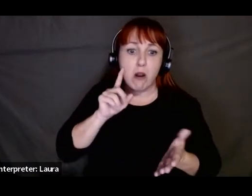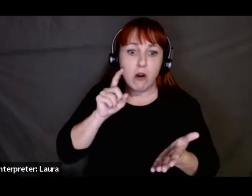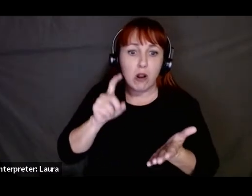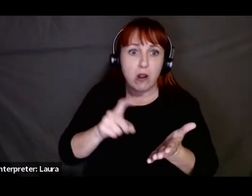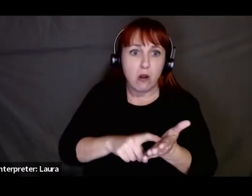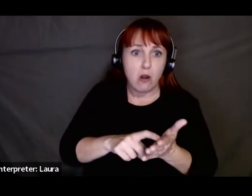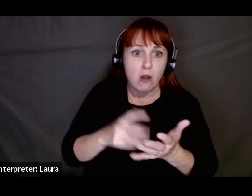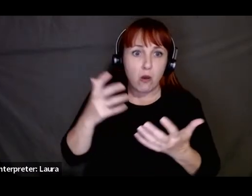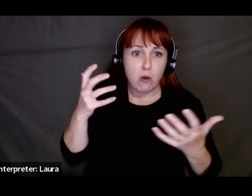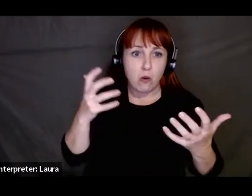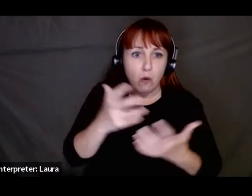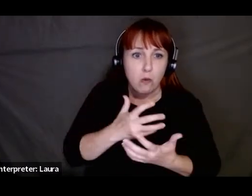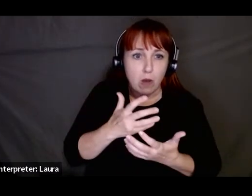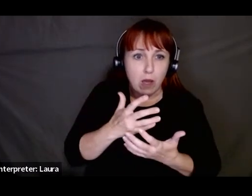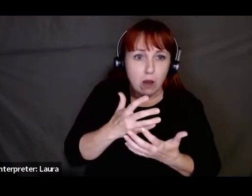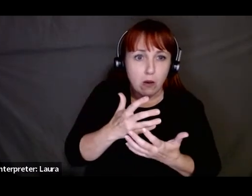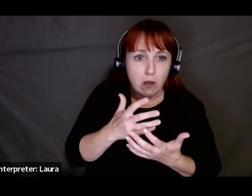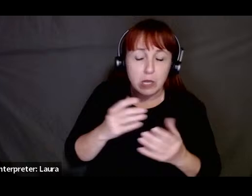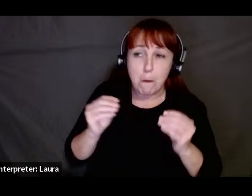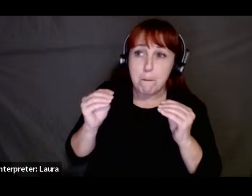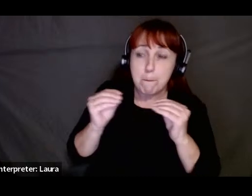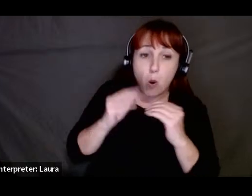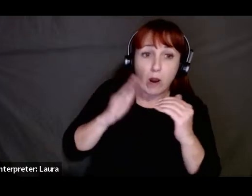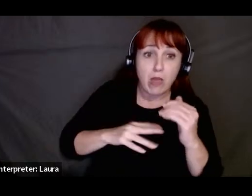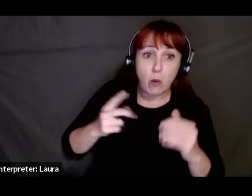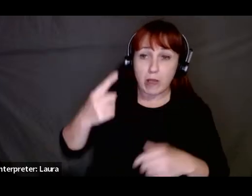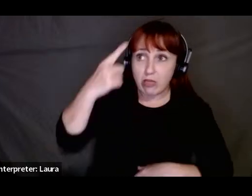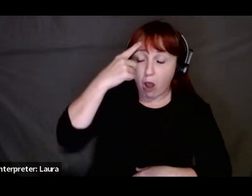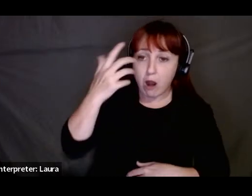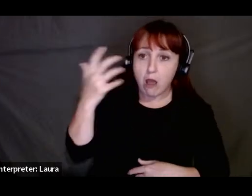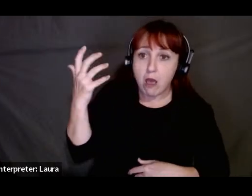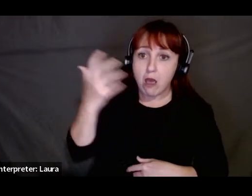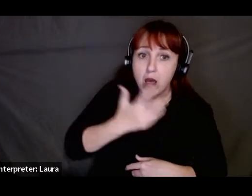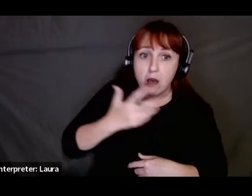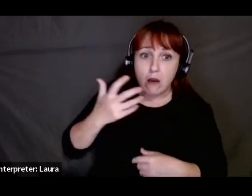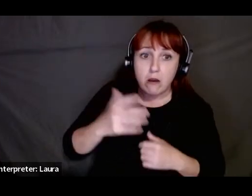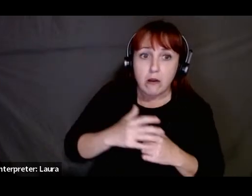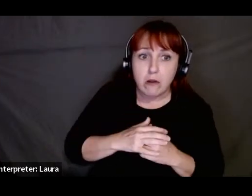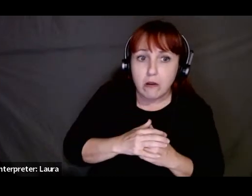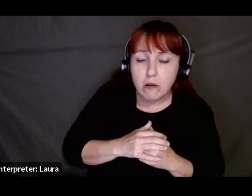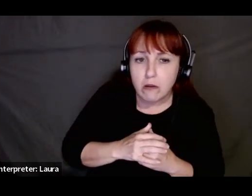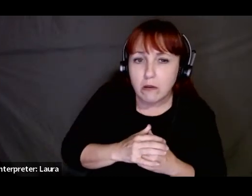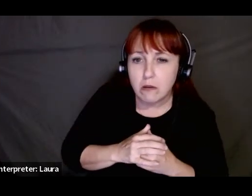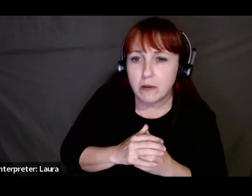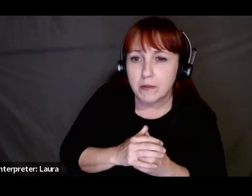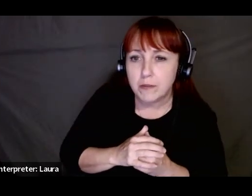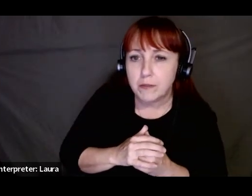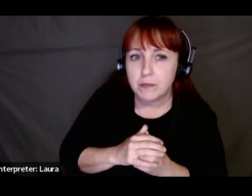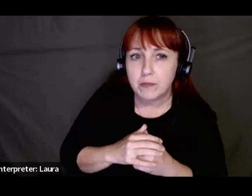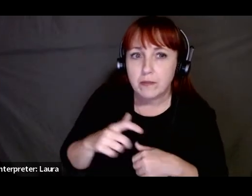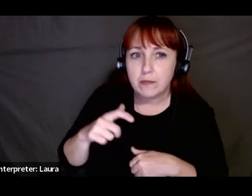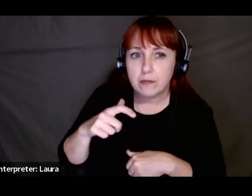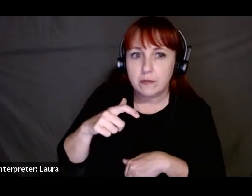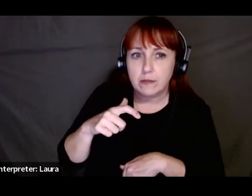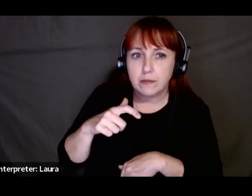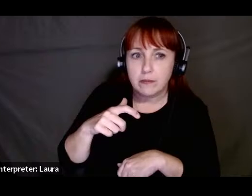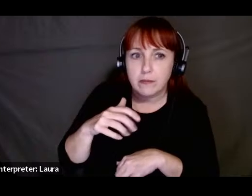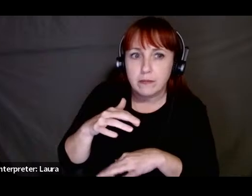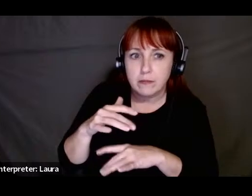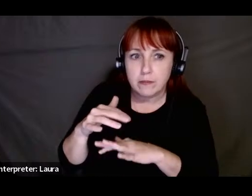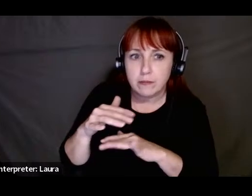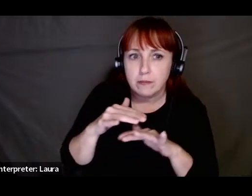table supports more than we thought. And I know there's other people who survey. I'm sorry I don't have the time on that, but or the when that happened.